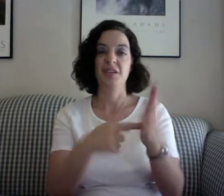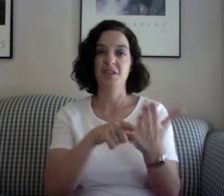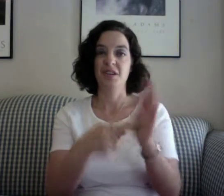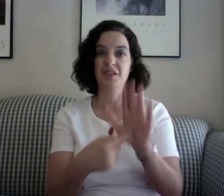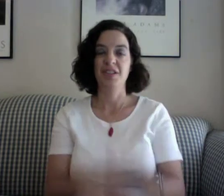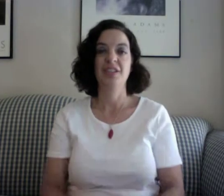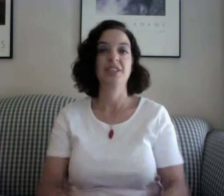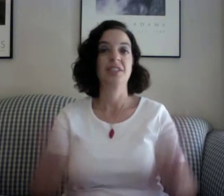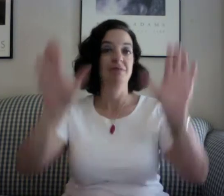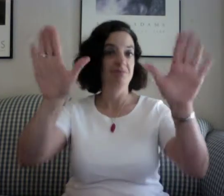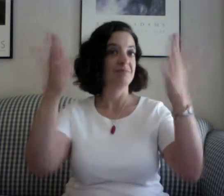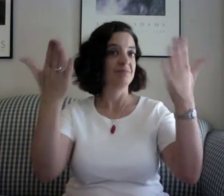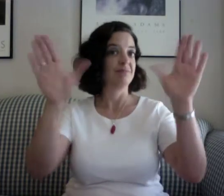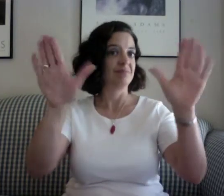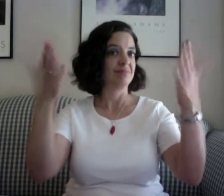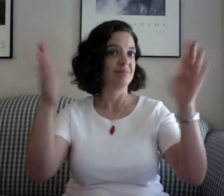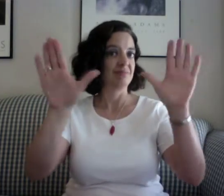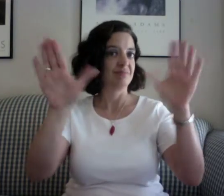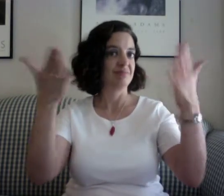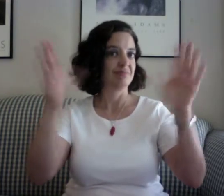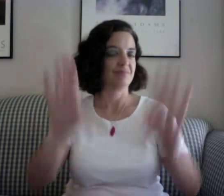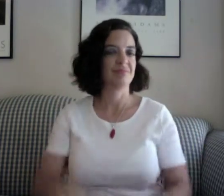Second is palm orientation.